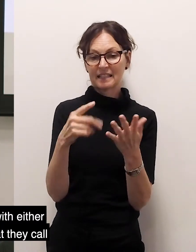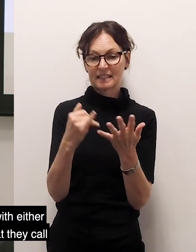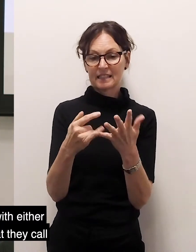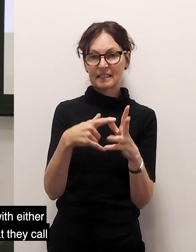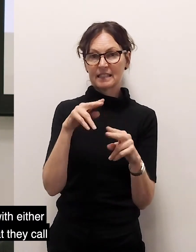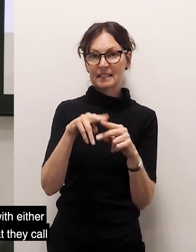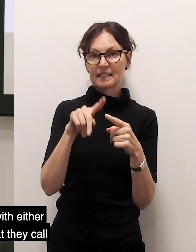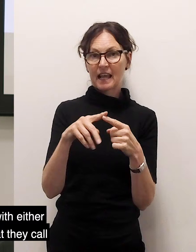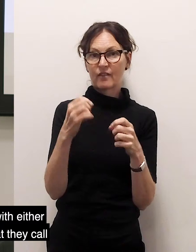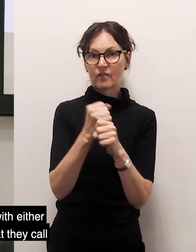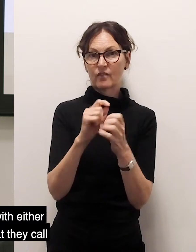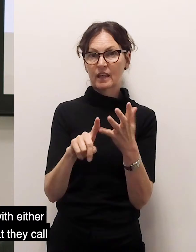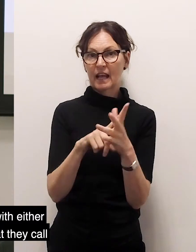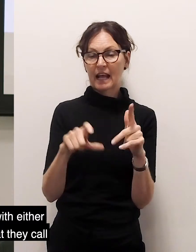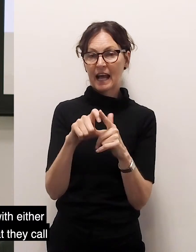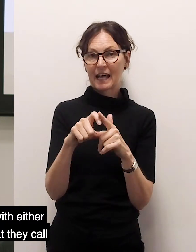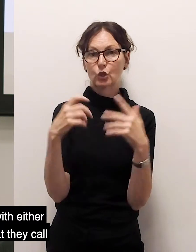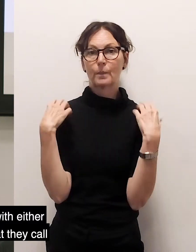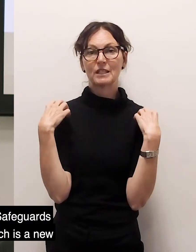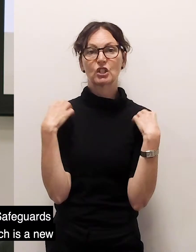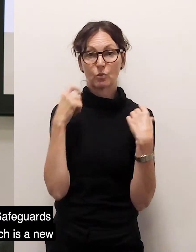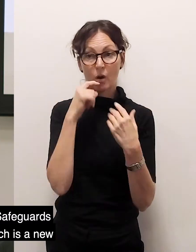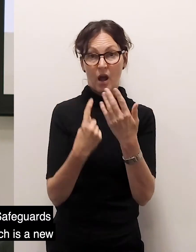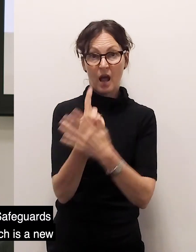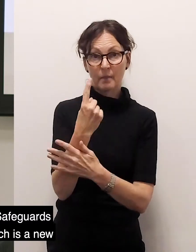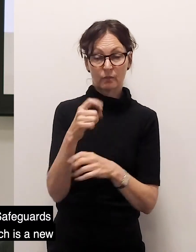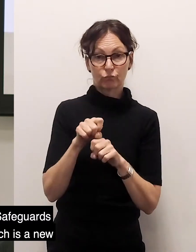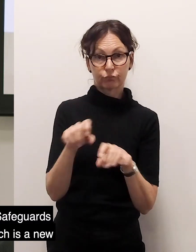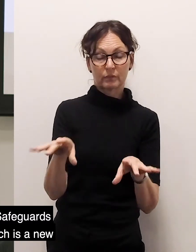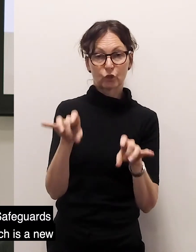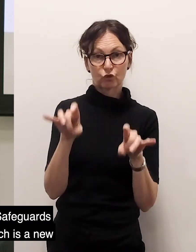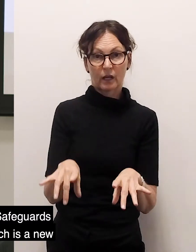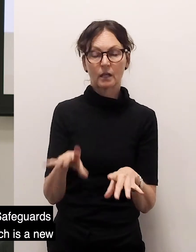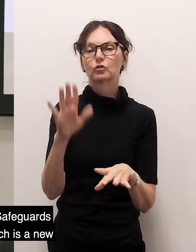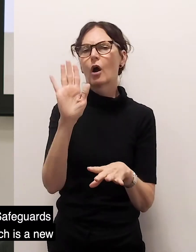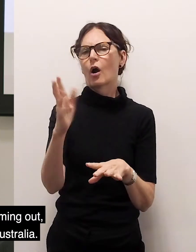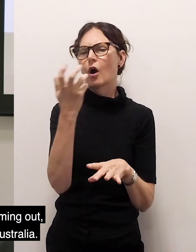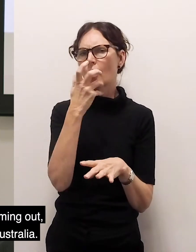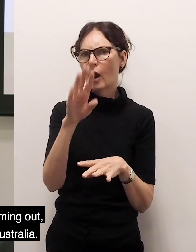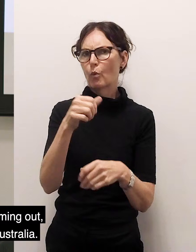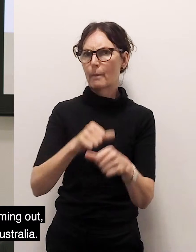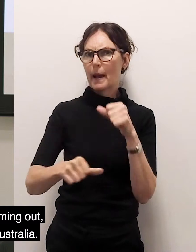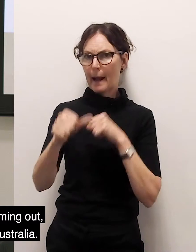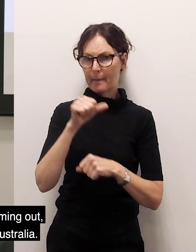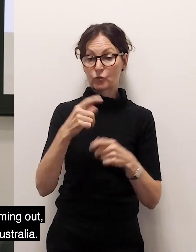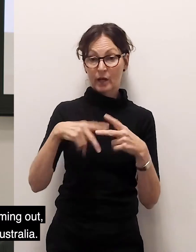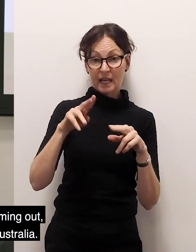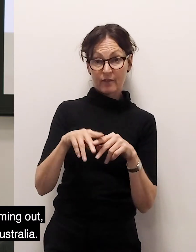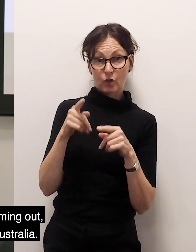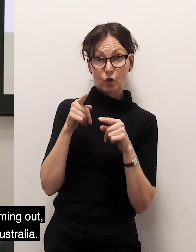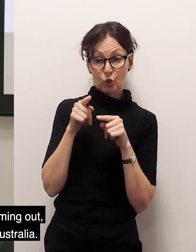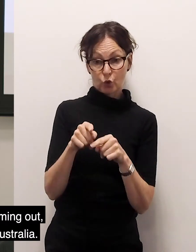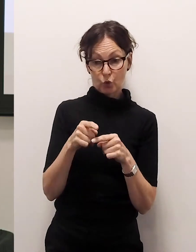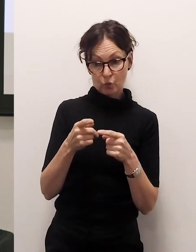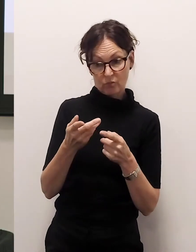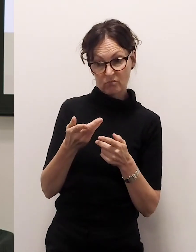the NDIA or what they call the Quality and Safeguards Commission, which is a new commission rolling